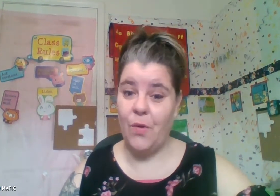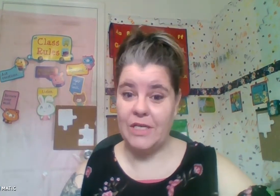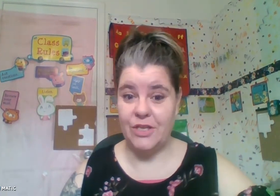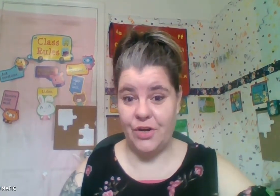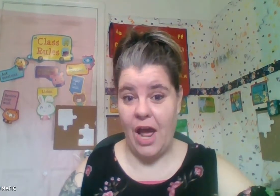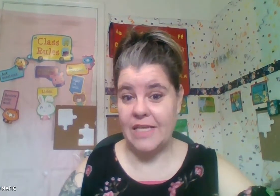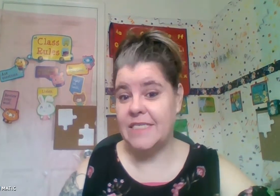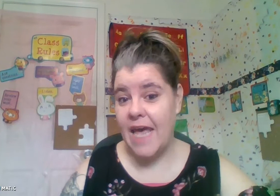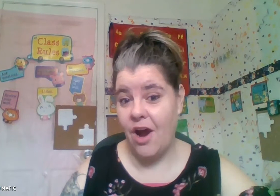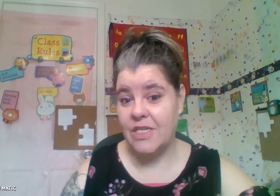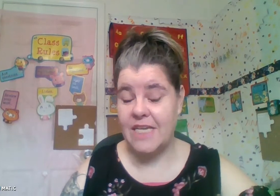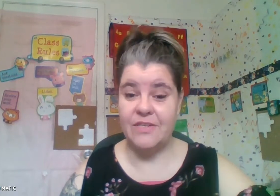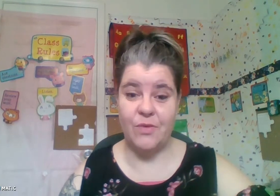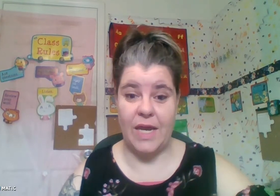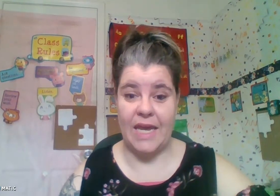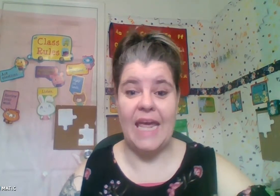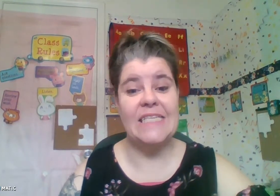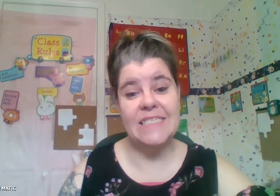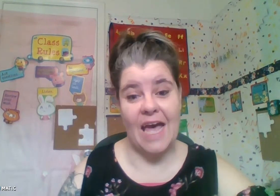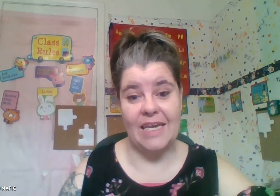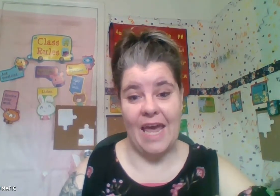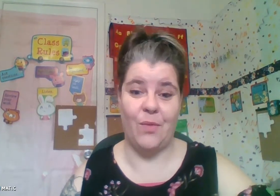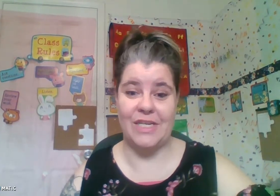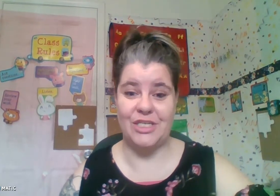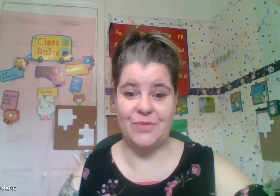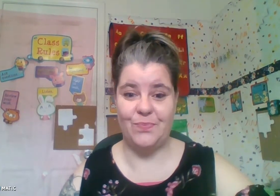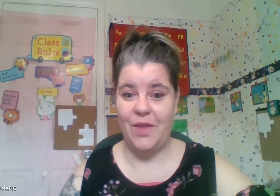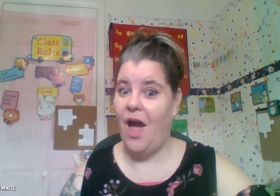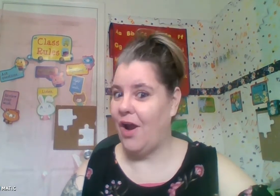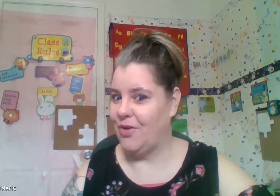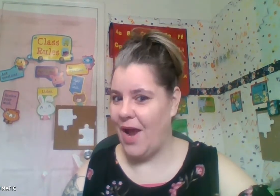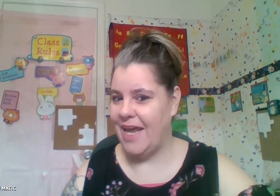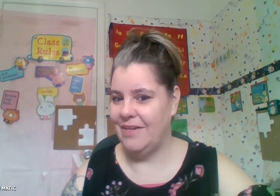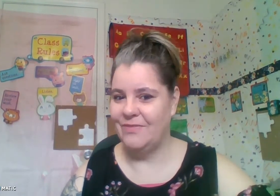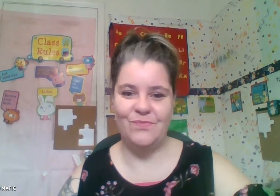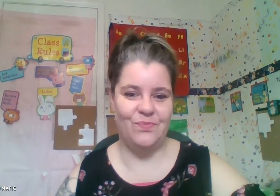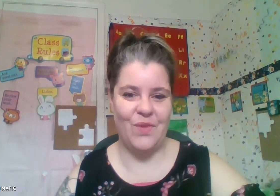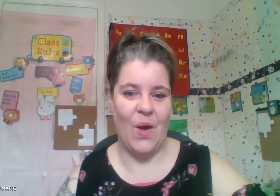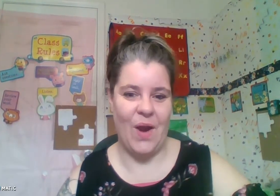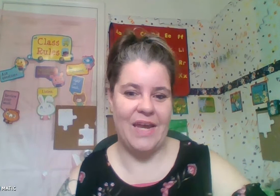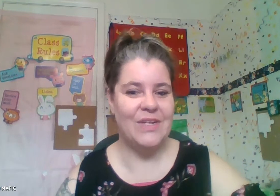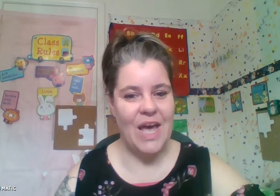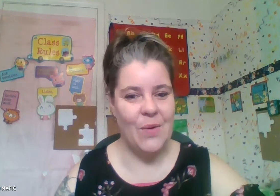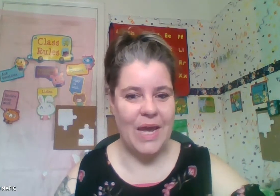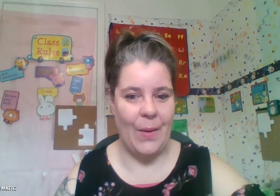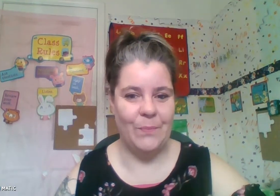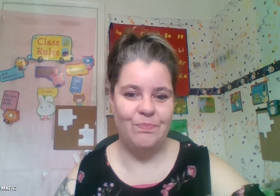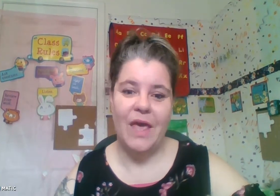going to learn how to say our days of the week in sign language. Are you ready? All right, here's how we go.